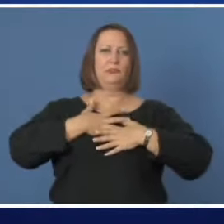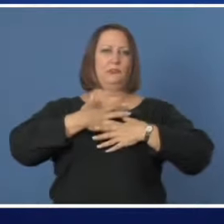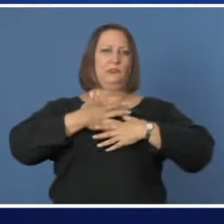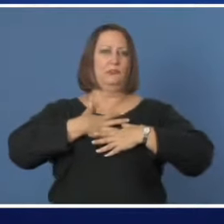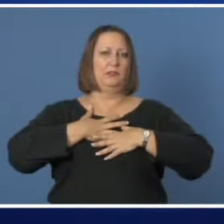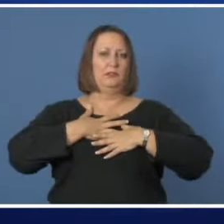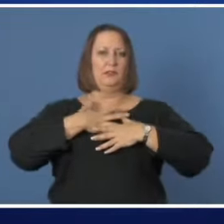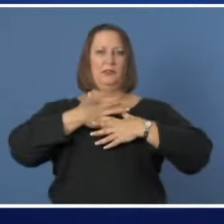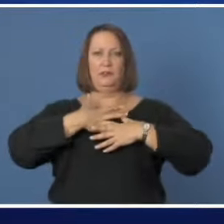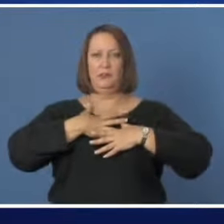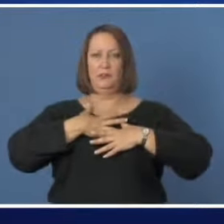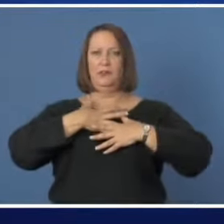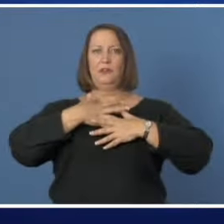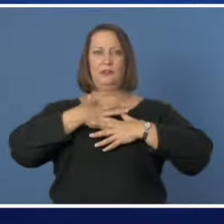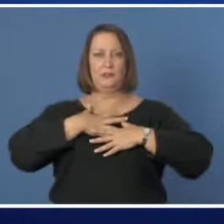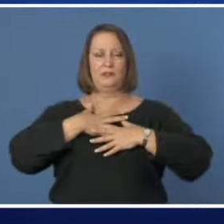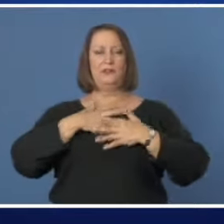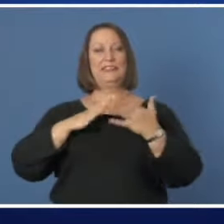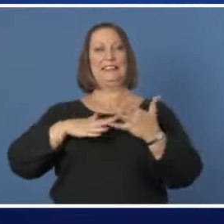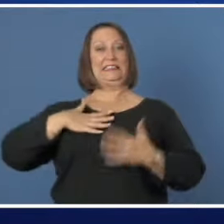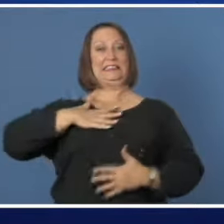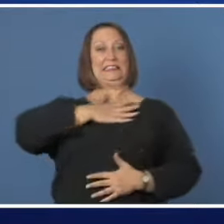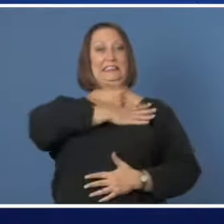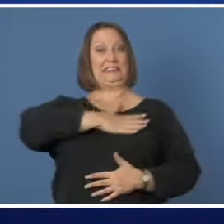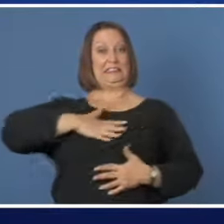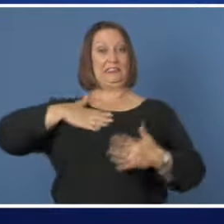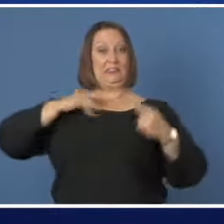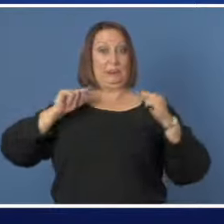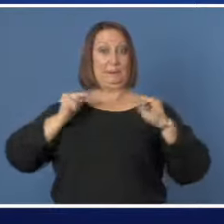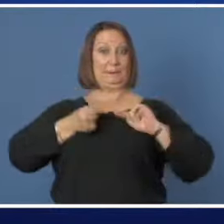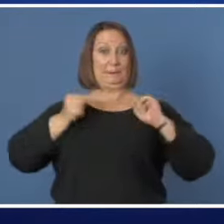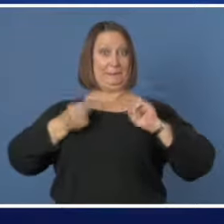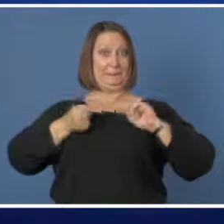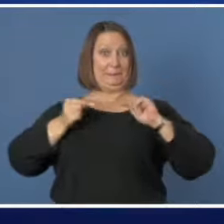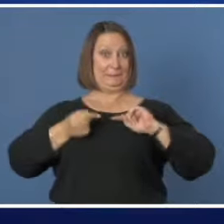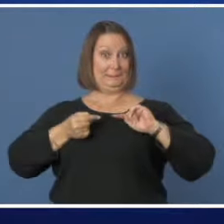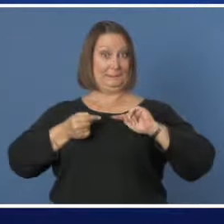Shortness Shortness of breath Chest pain